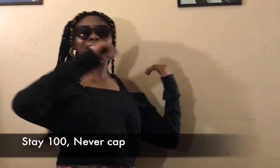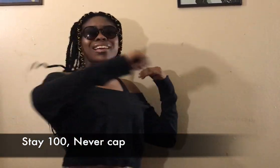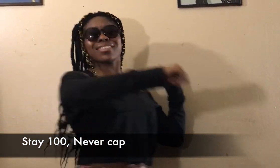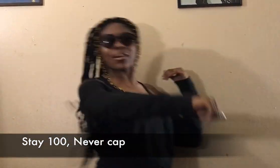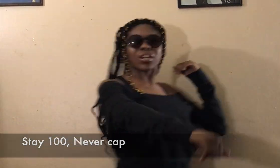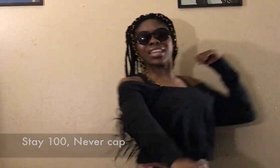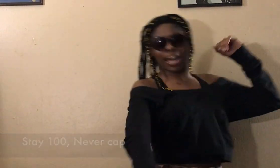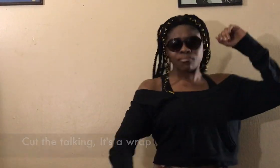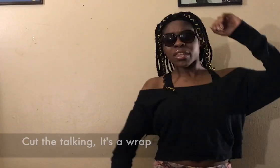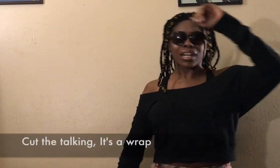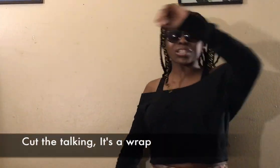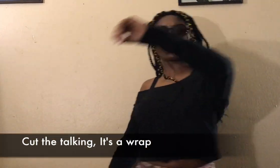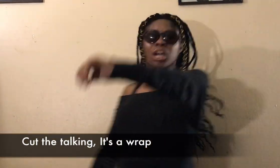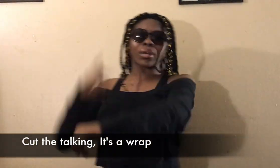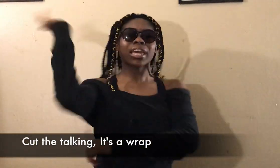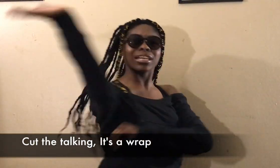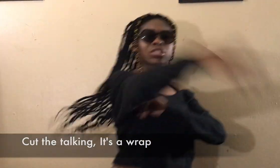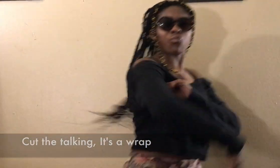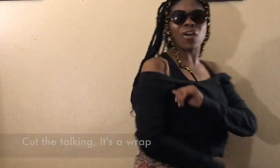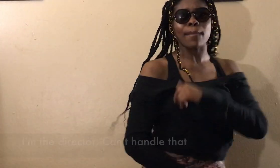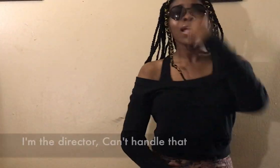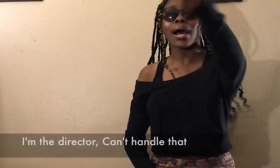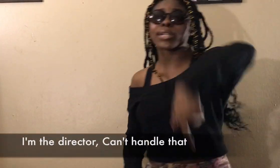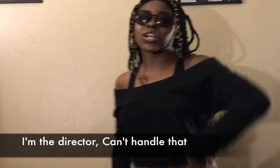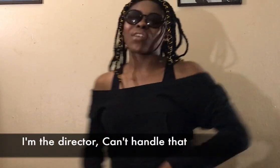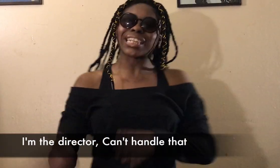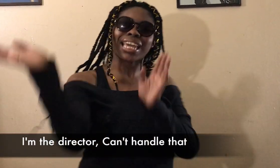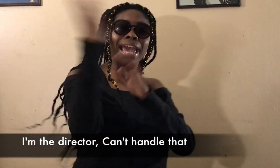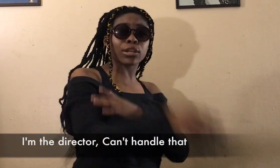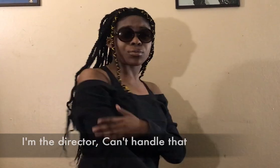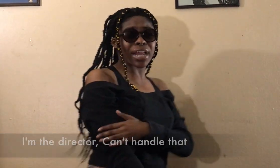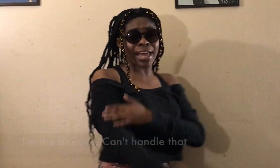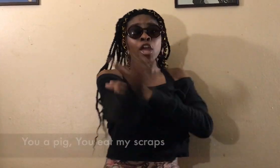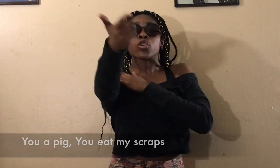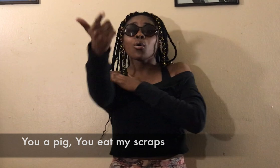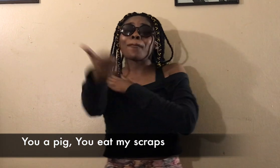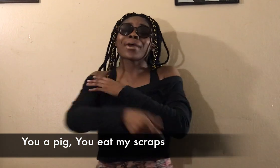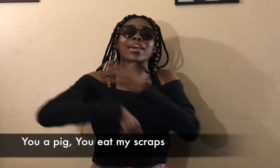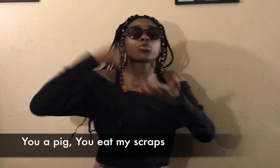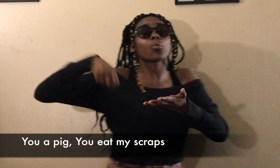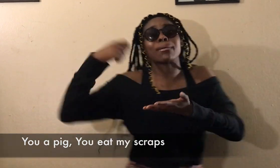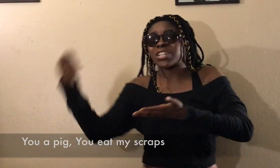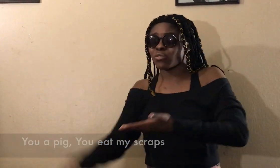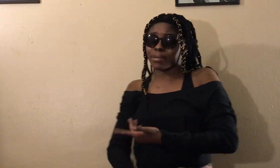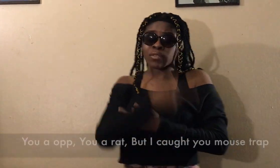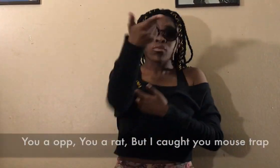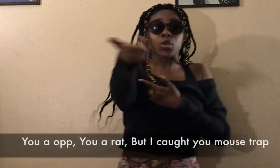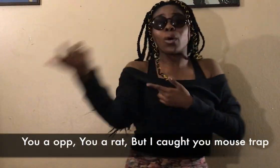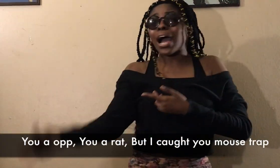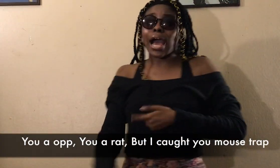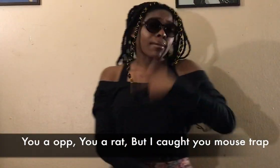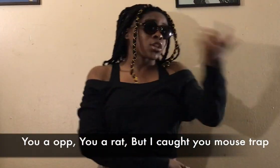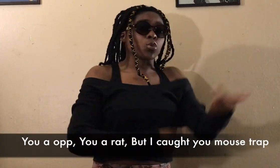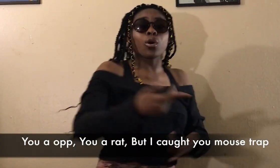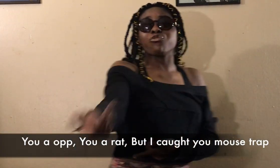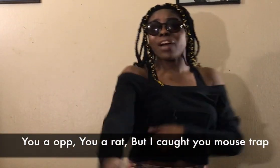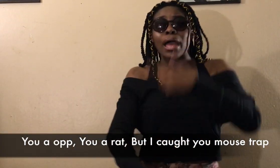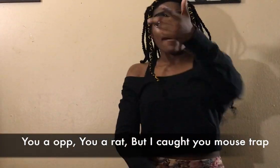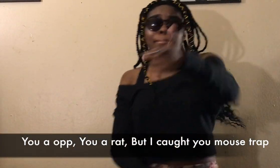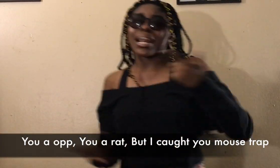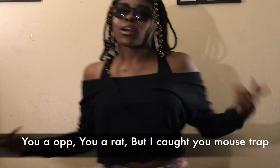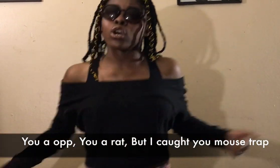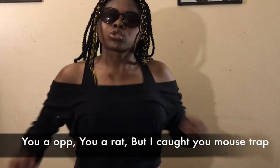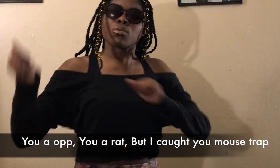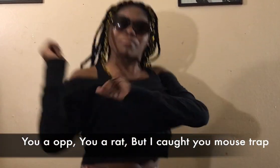Stay 100, never cap, got the token, it's a rap. I'm the director, can't handle that. You a pig, you eat my scraps. You a op, you a